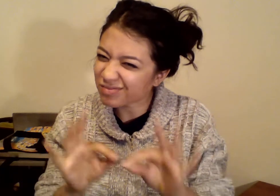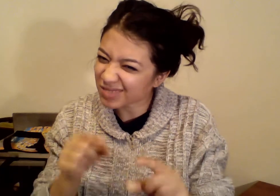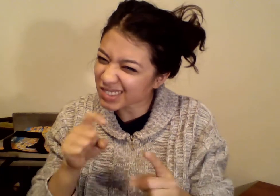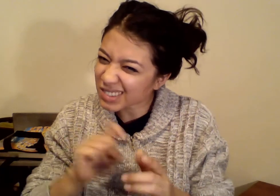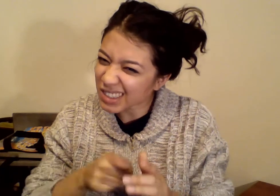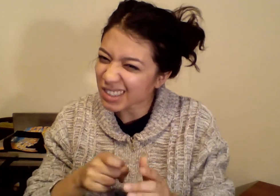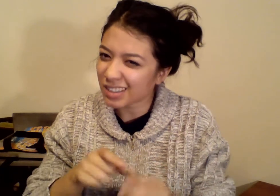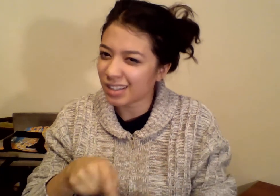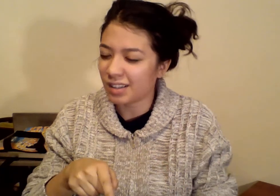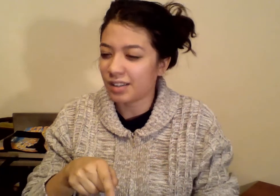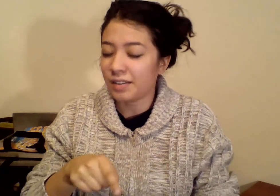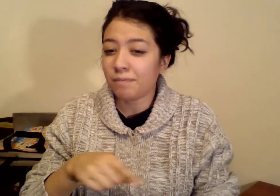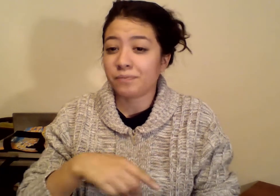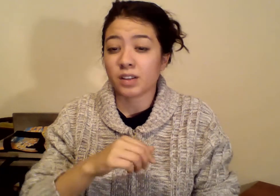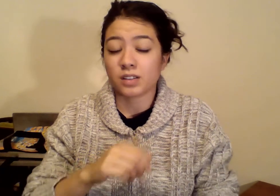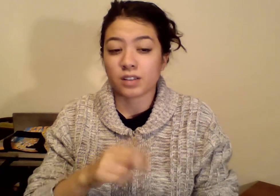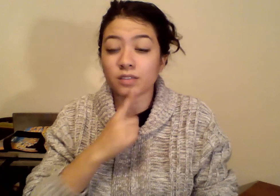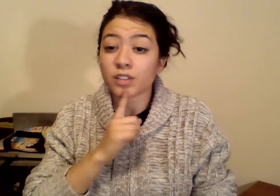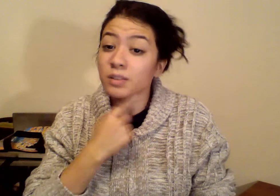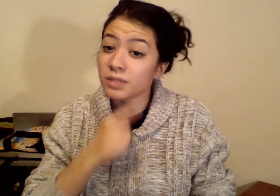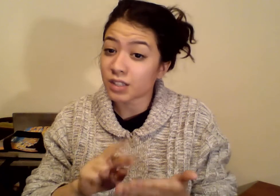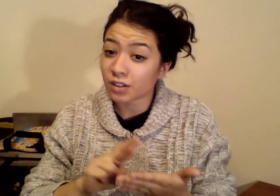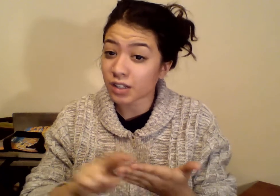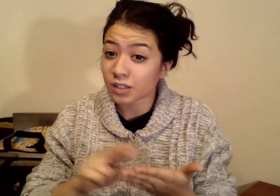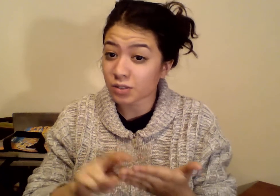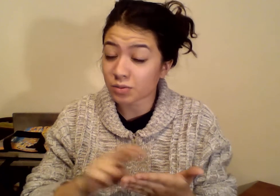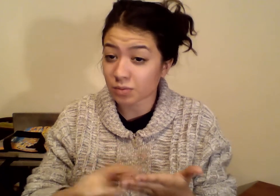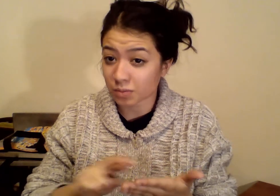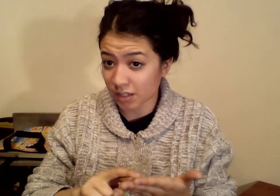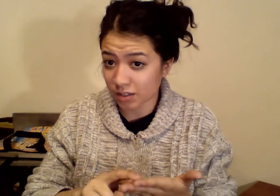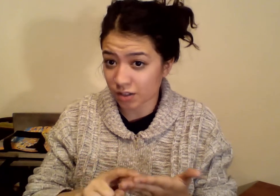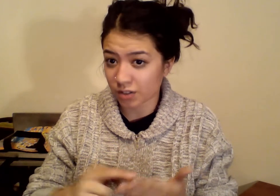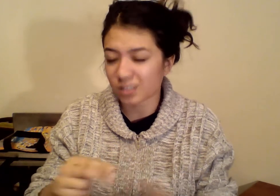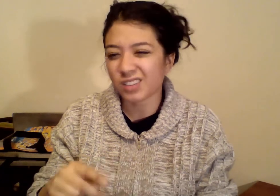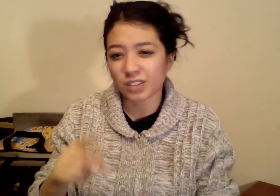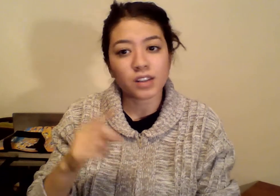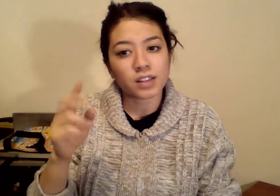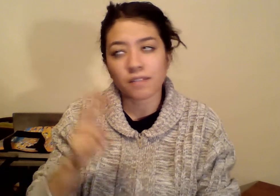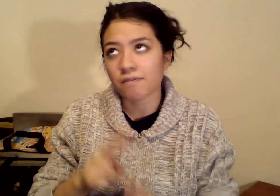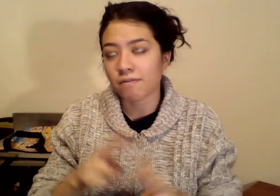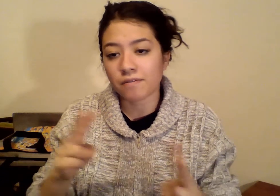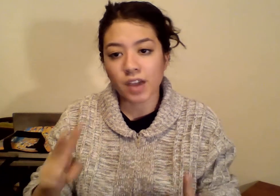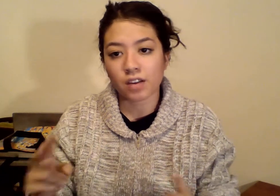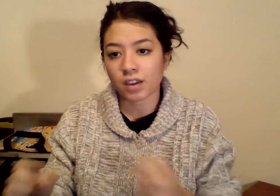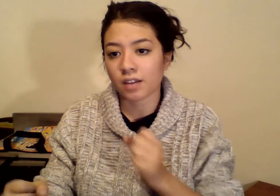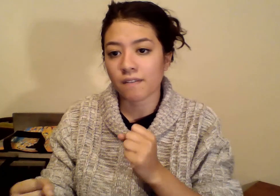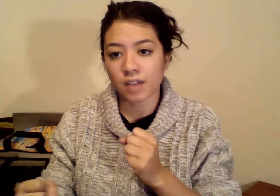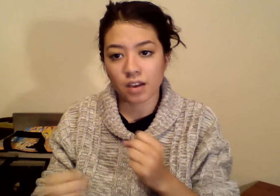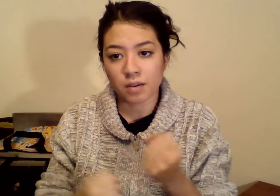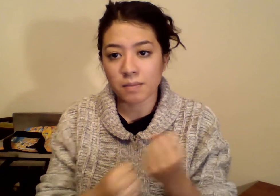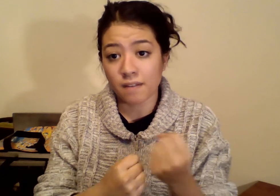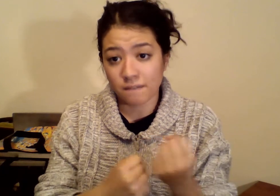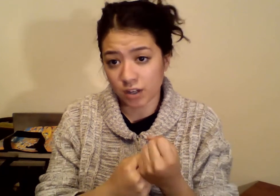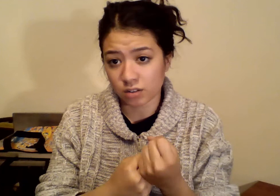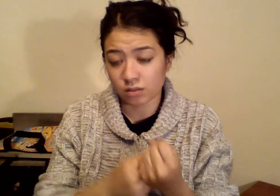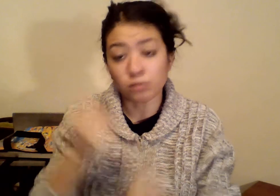on a very fundamental level, it's really beneficial for them, because we do it as scholars on all levels, all the way